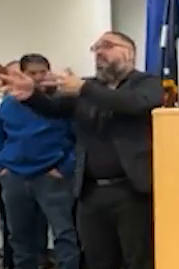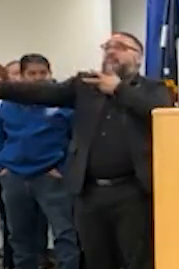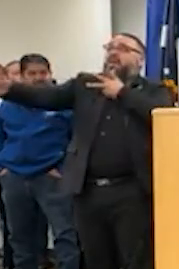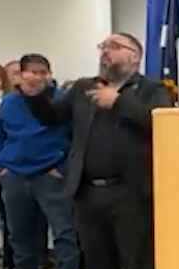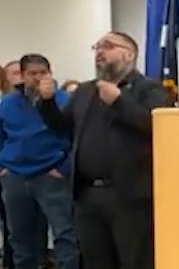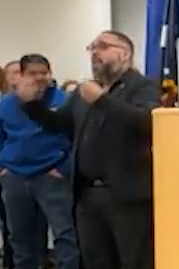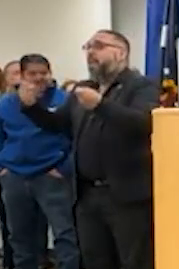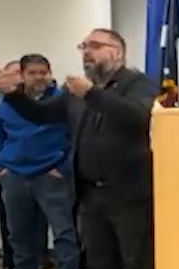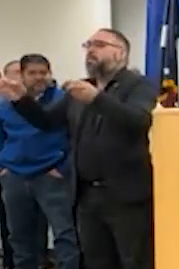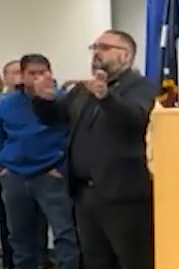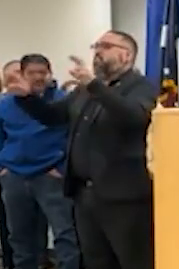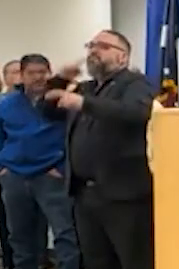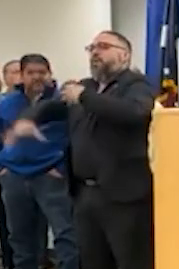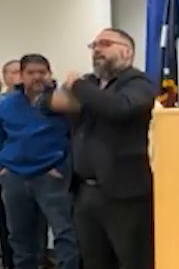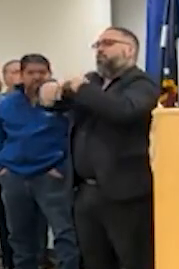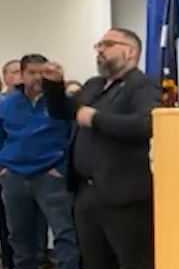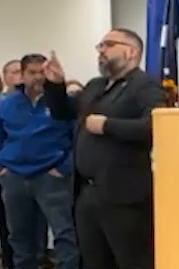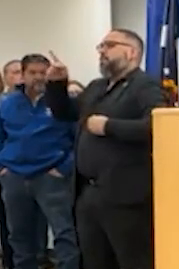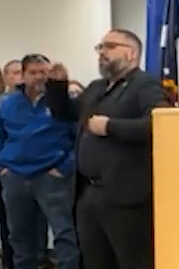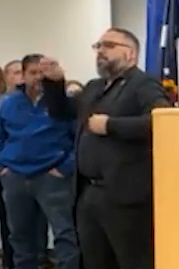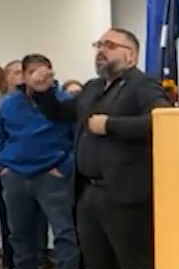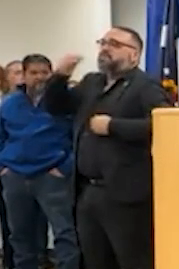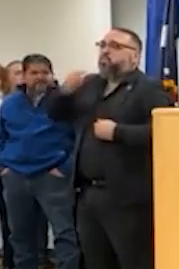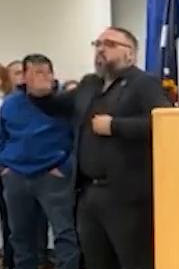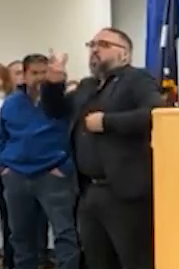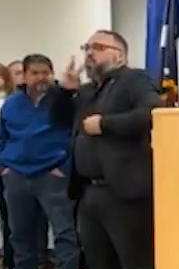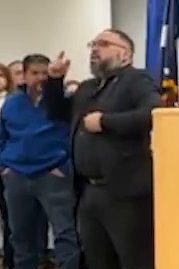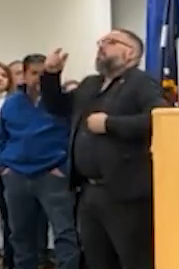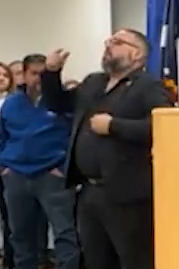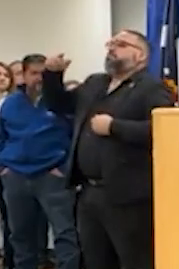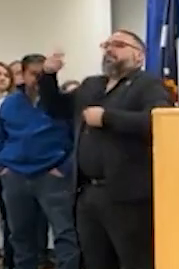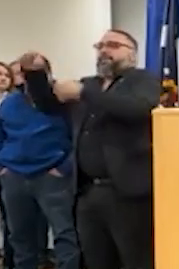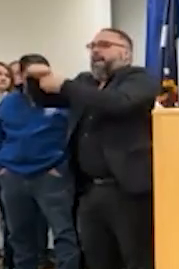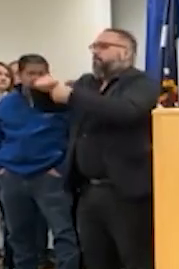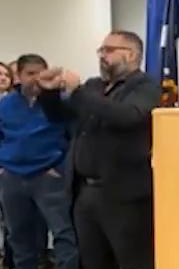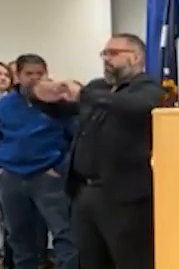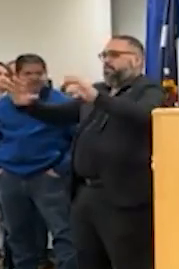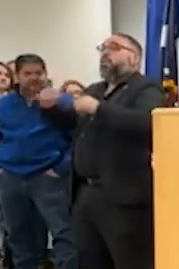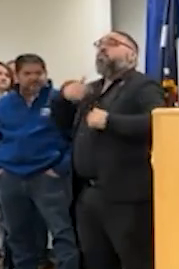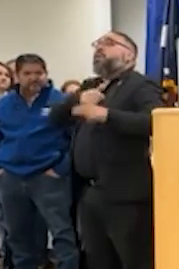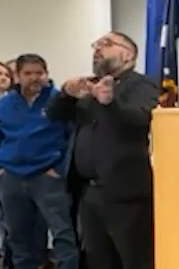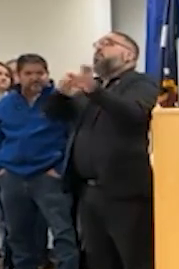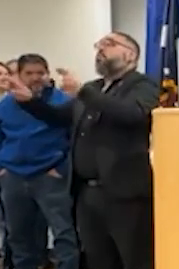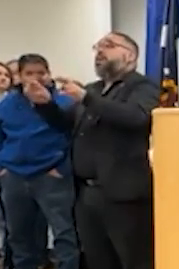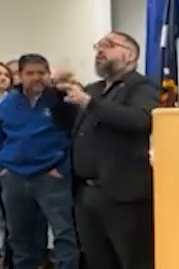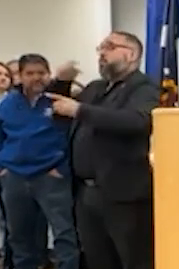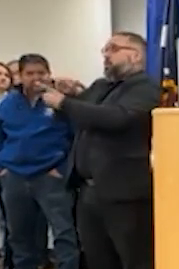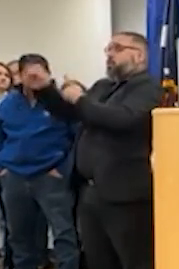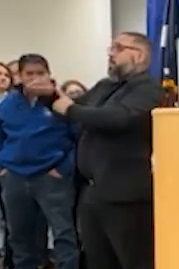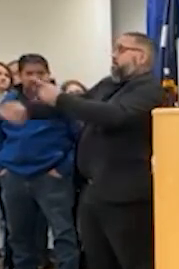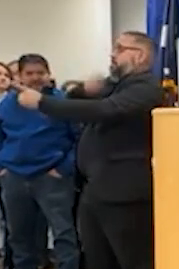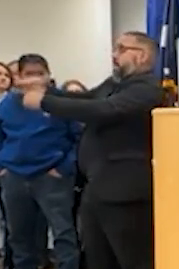blankets for emergencies, and always call 911. TxDOT will continue to work throughout the weekend to respond to conditions as they develop.